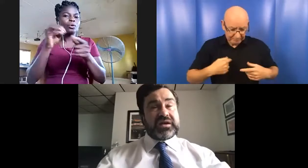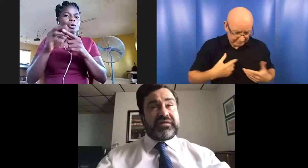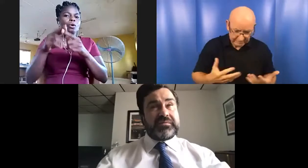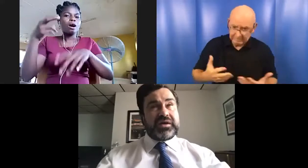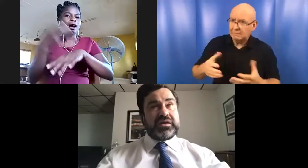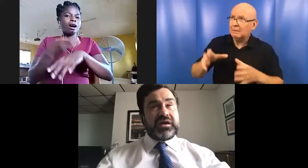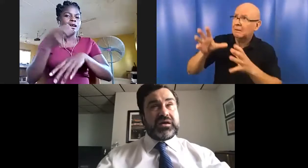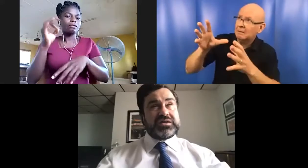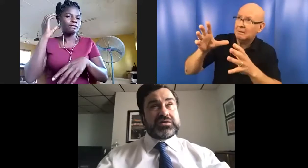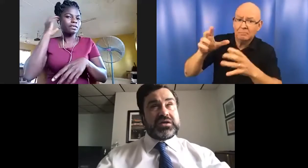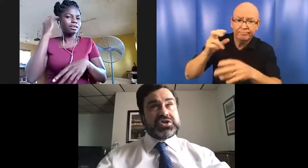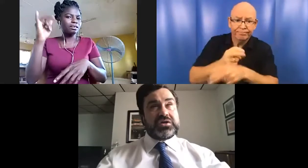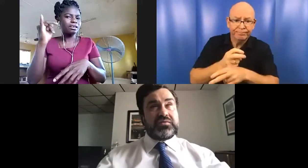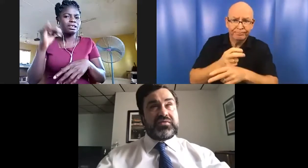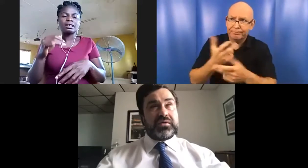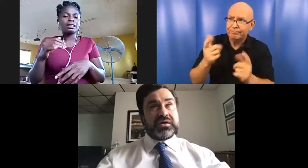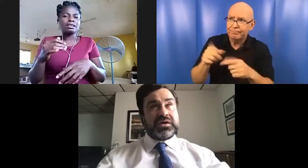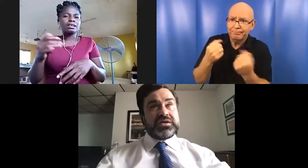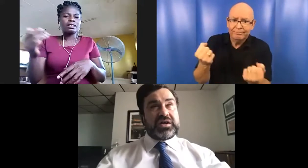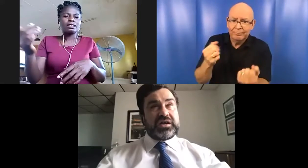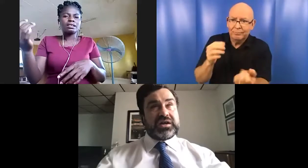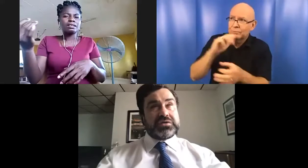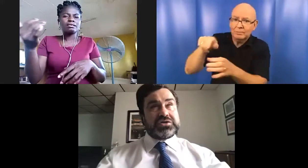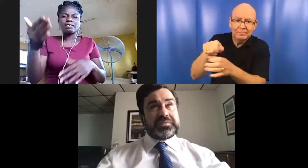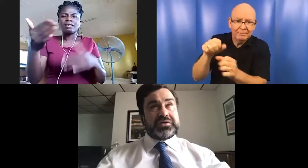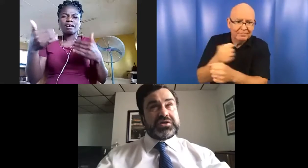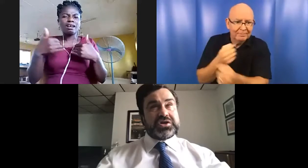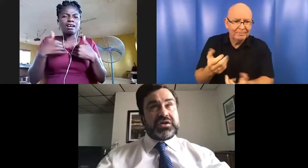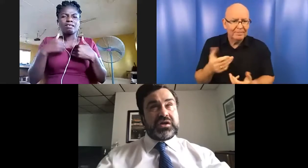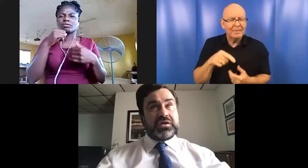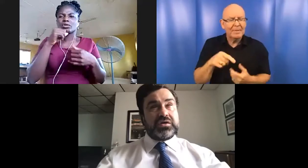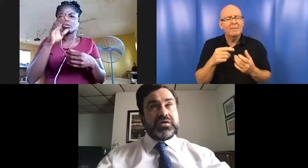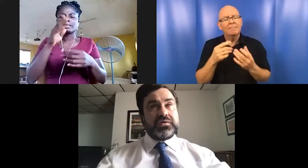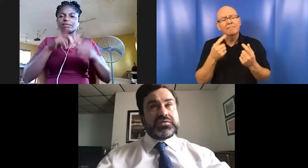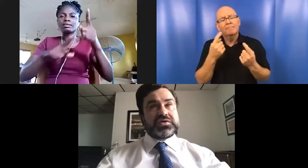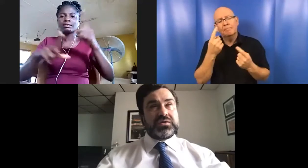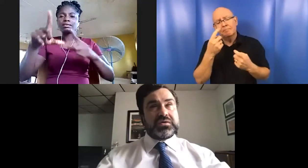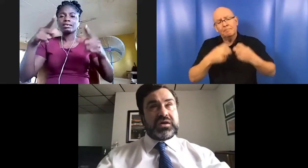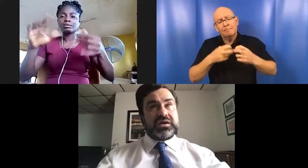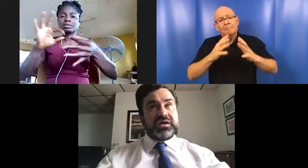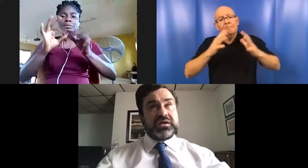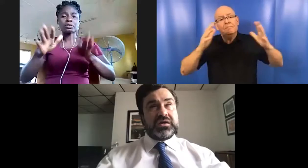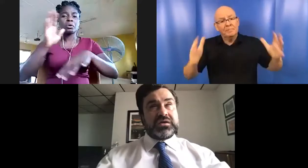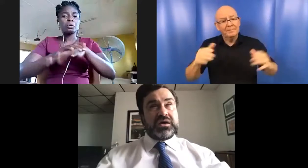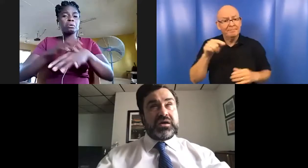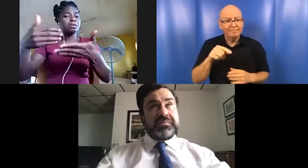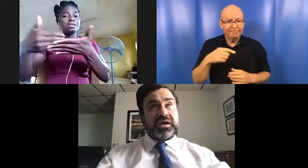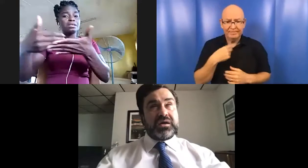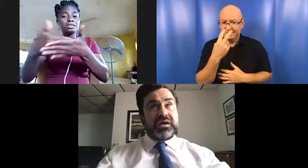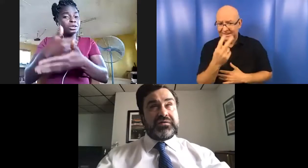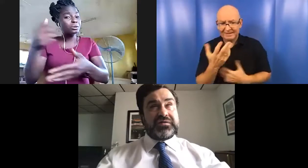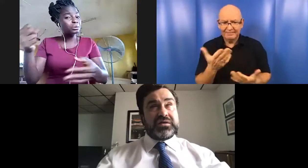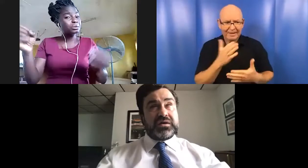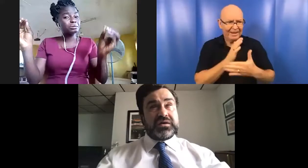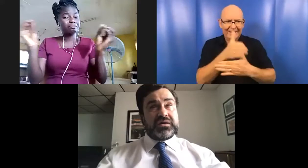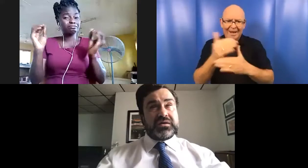there haven't been a consideration for sign language interpretation on news, or any mean